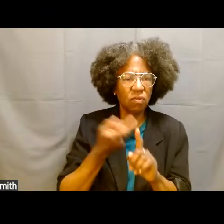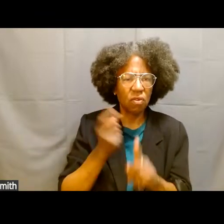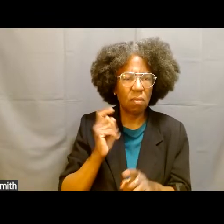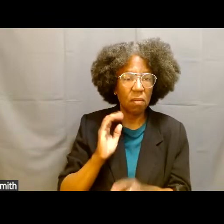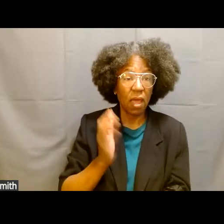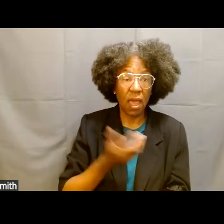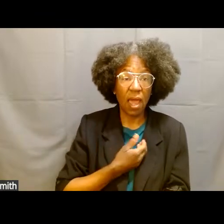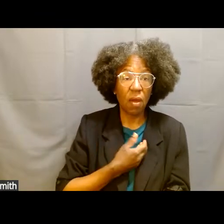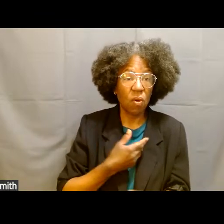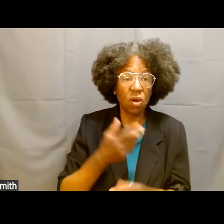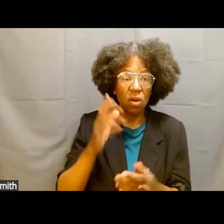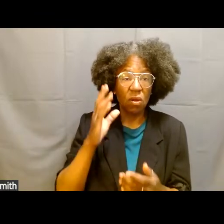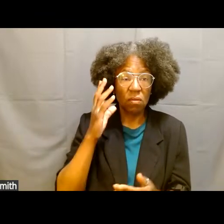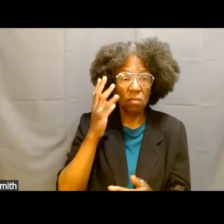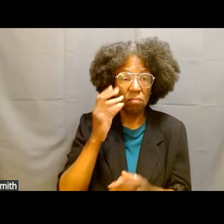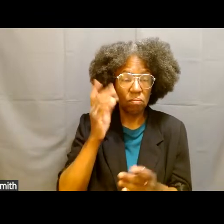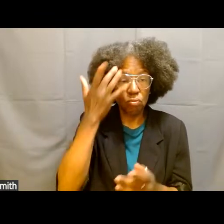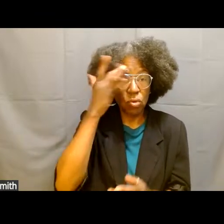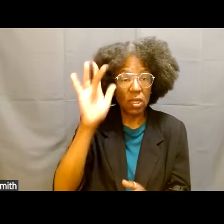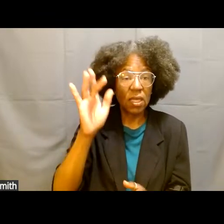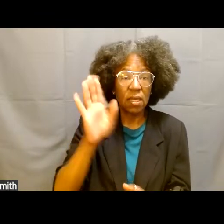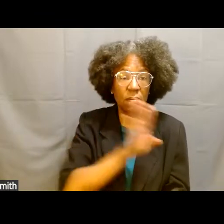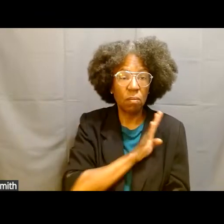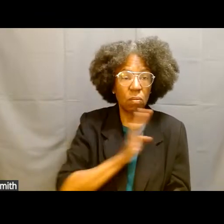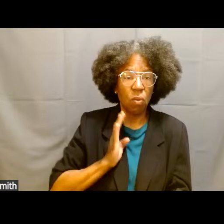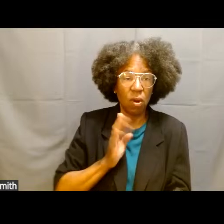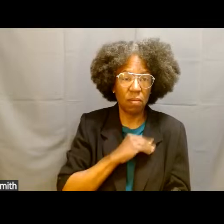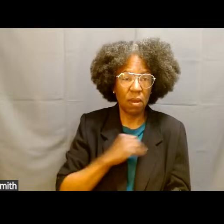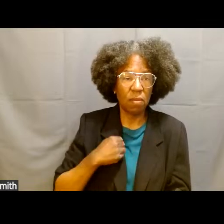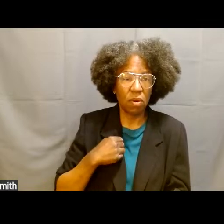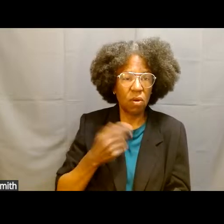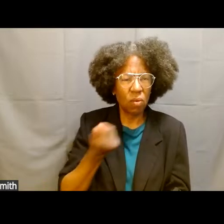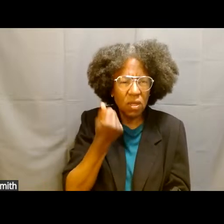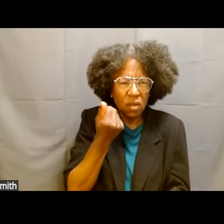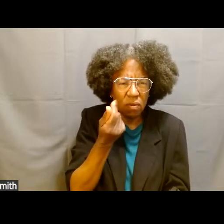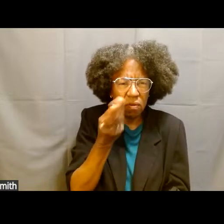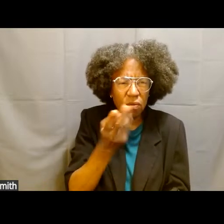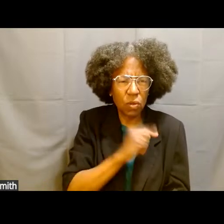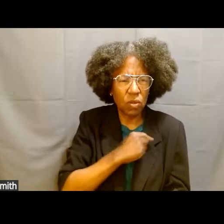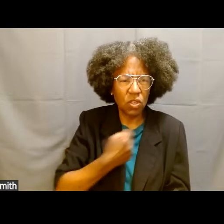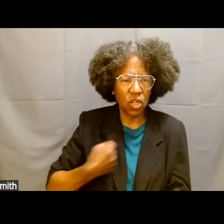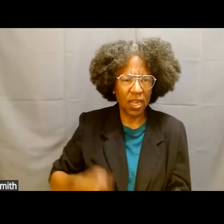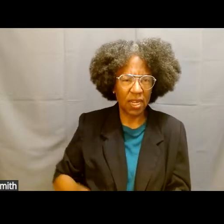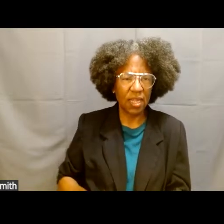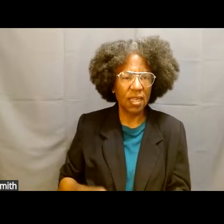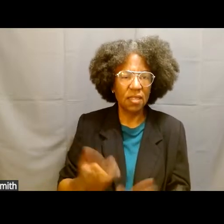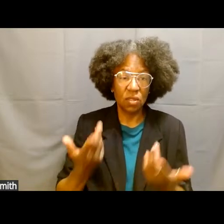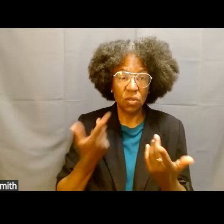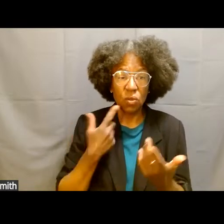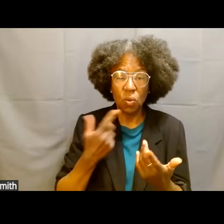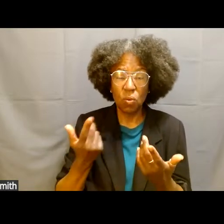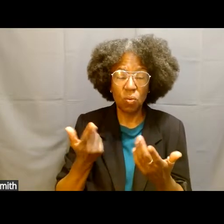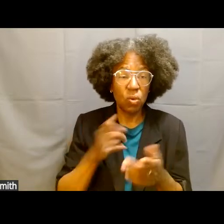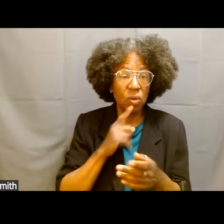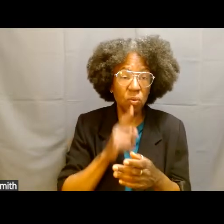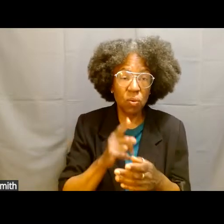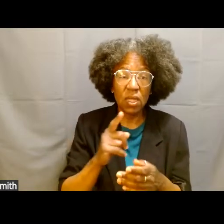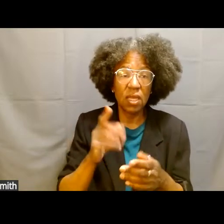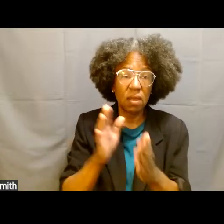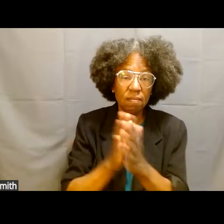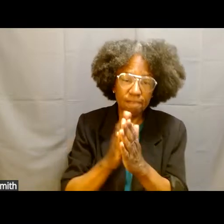the few Chinese board members who we fought so hard to get elected, and we so treasured, and